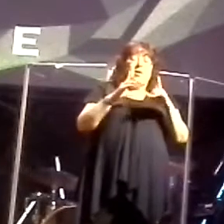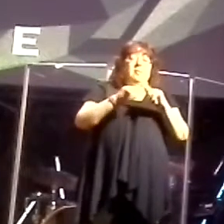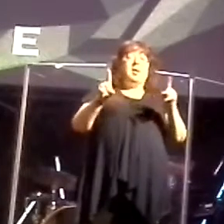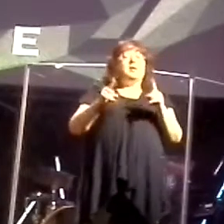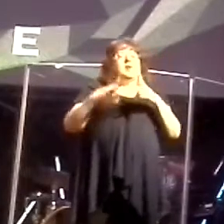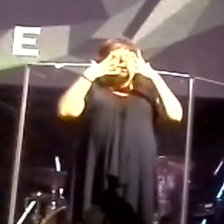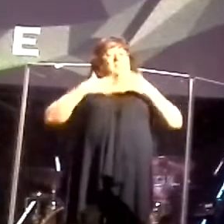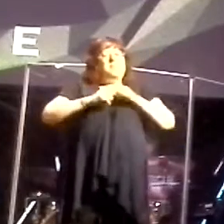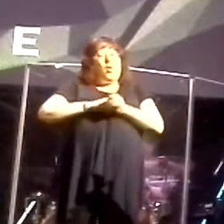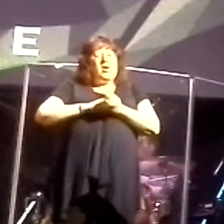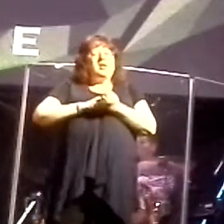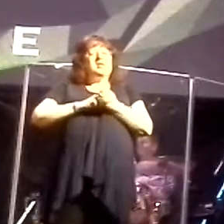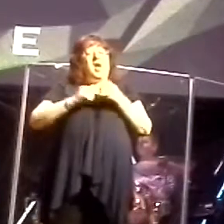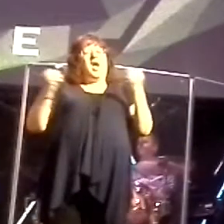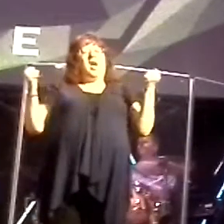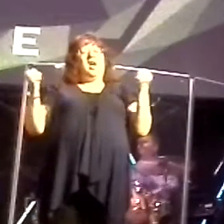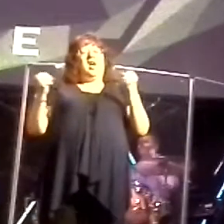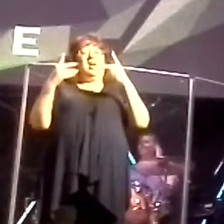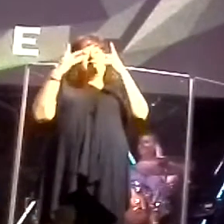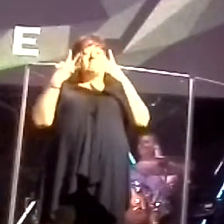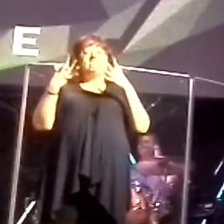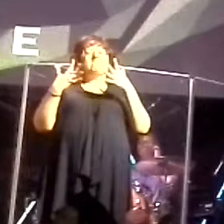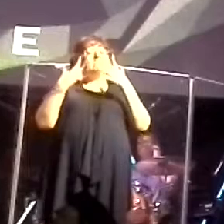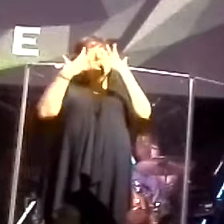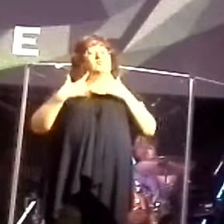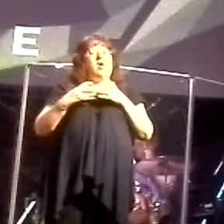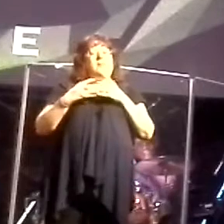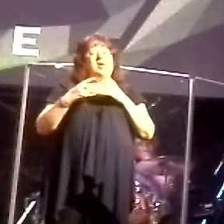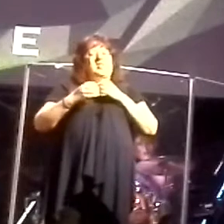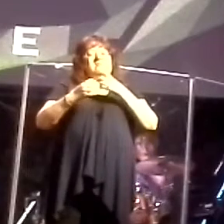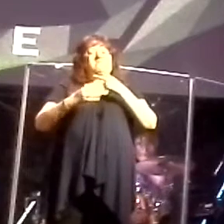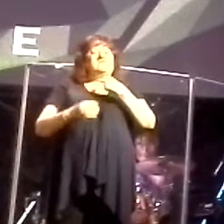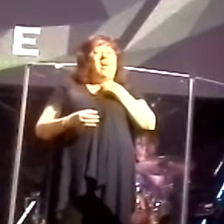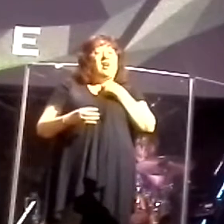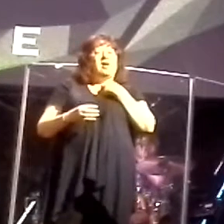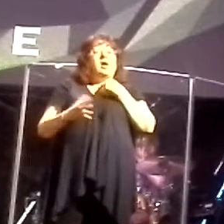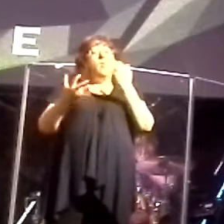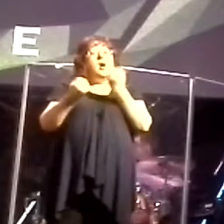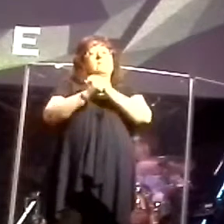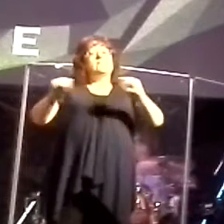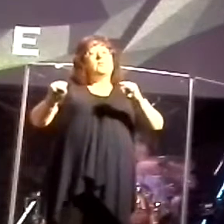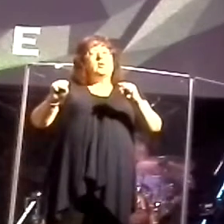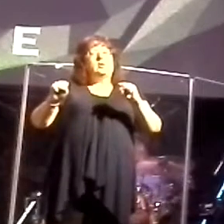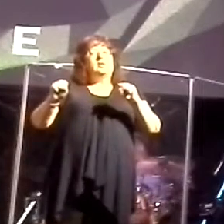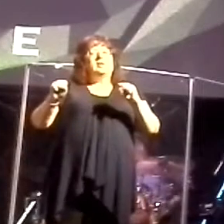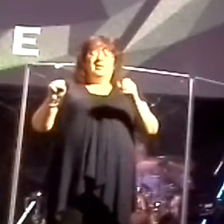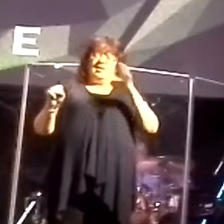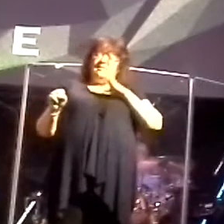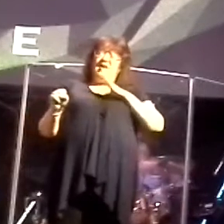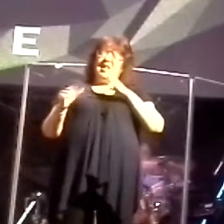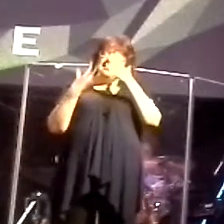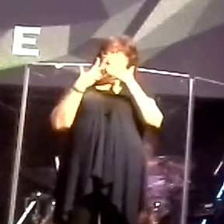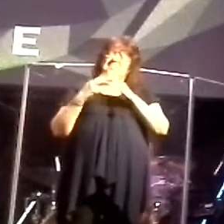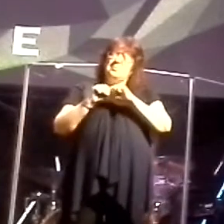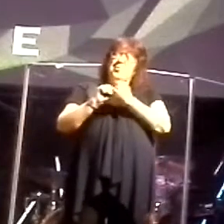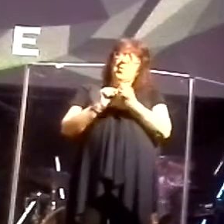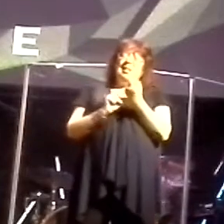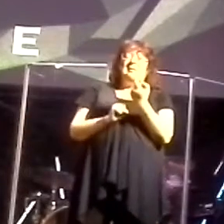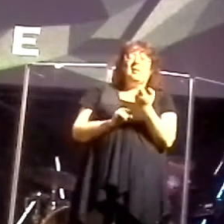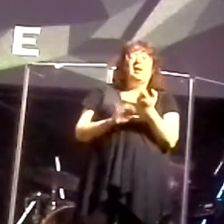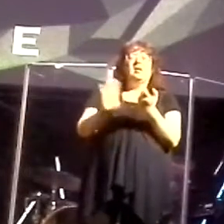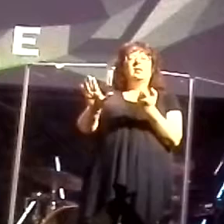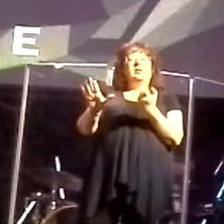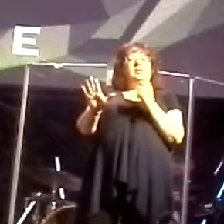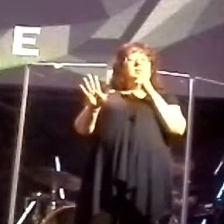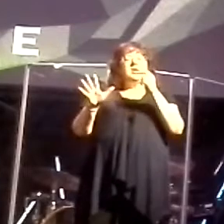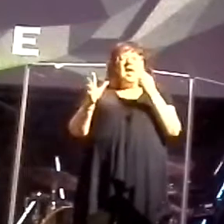the brokenness of trauma that keeps us trapped, I want them free from that. It's okay if they're sweetly broken, but